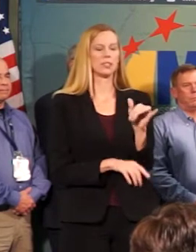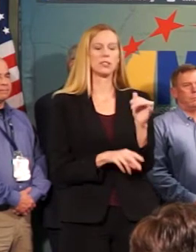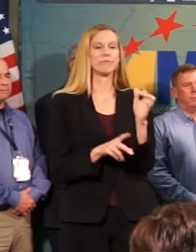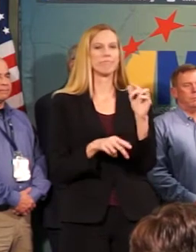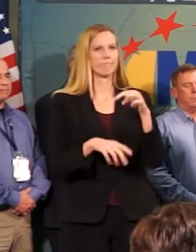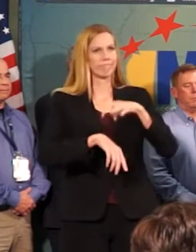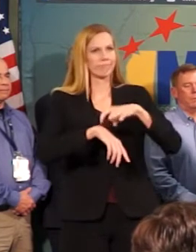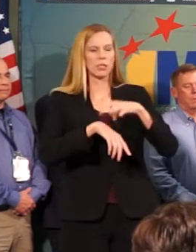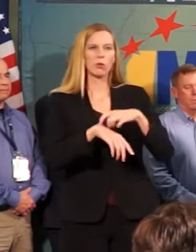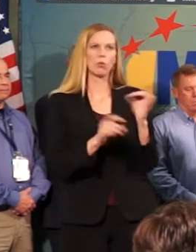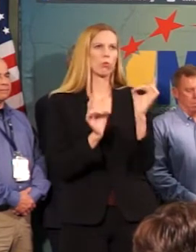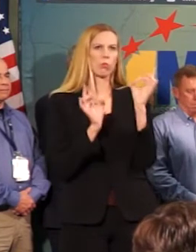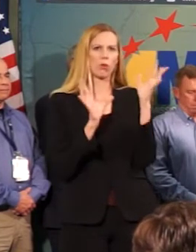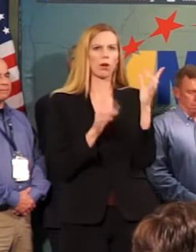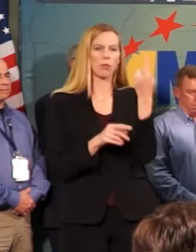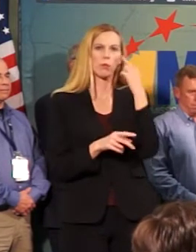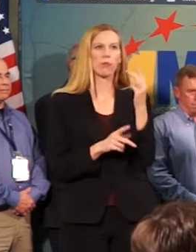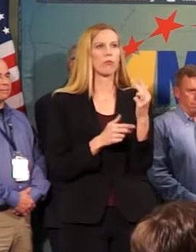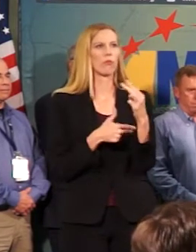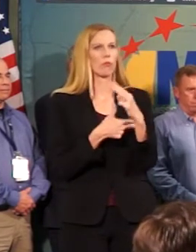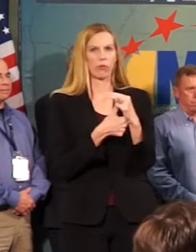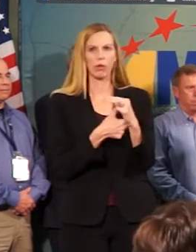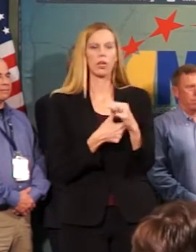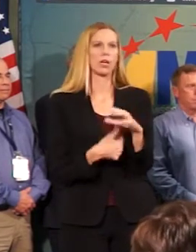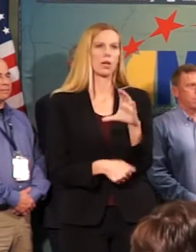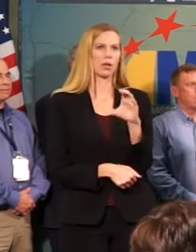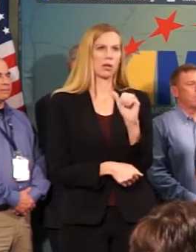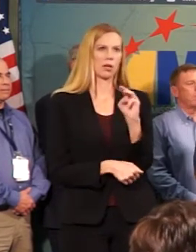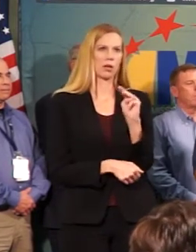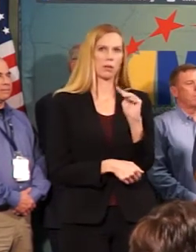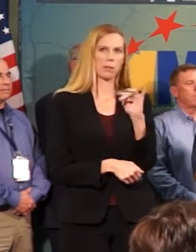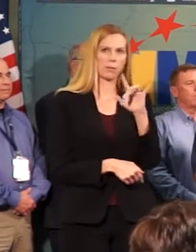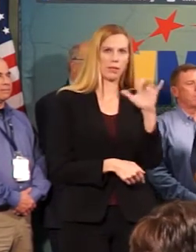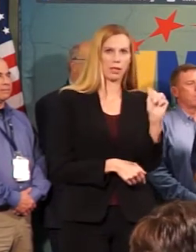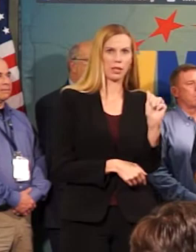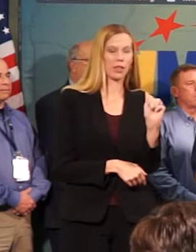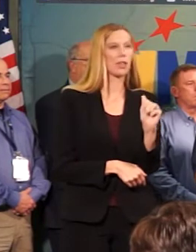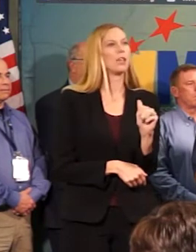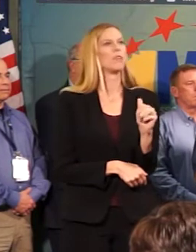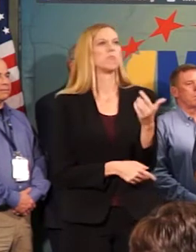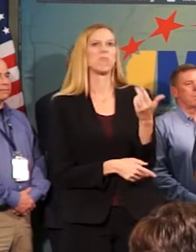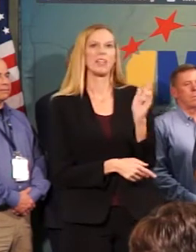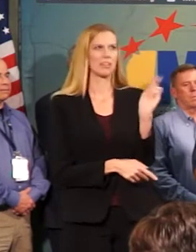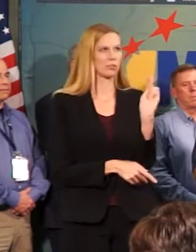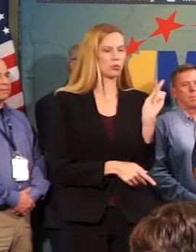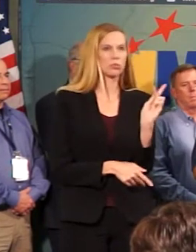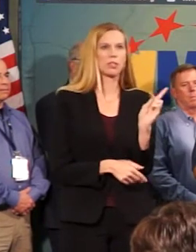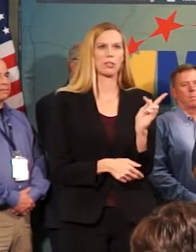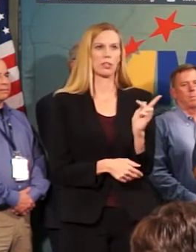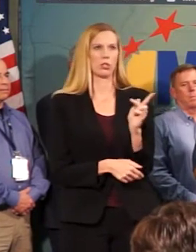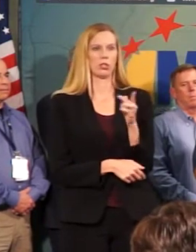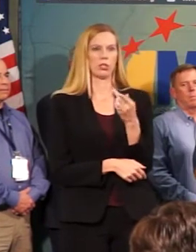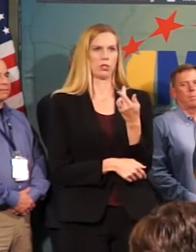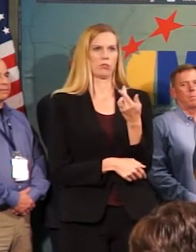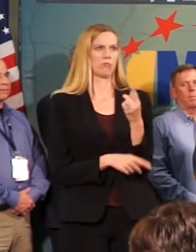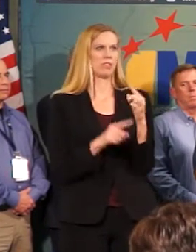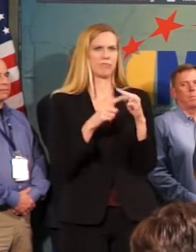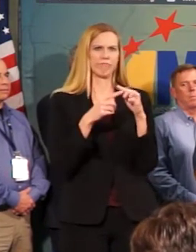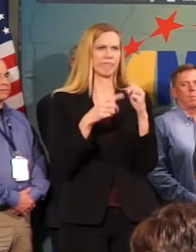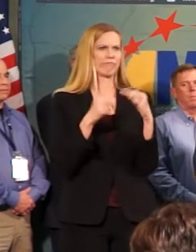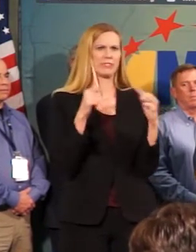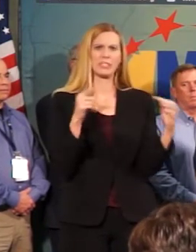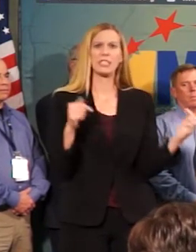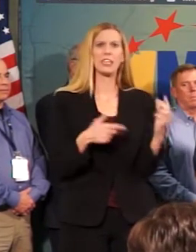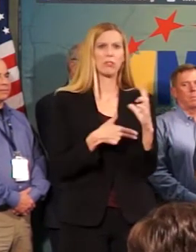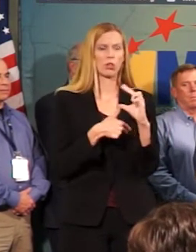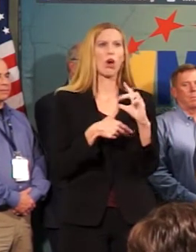Mississippi. Storms like Camille and Katrina, Gustav, and Isaac have all arrived during